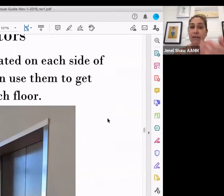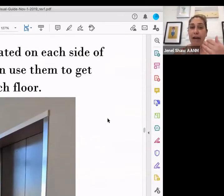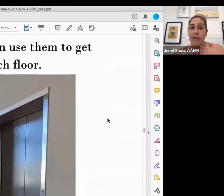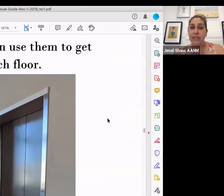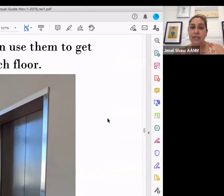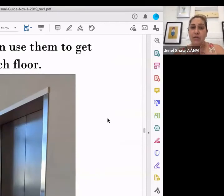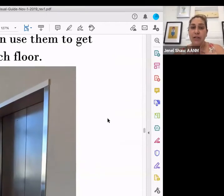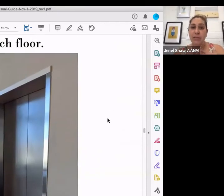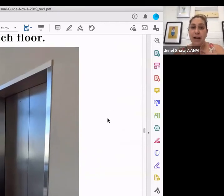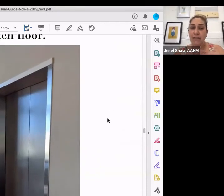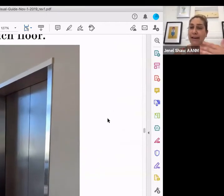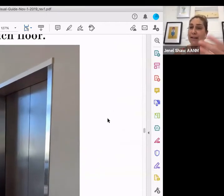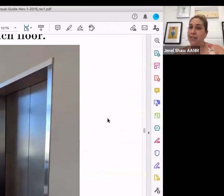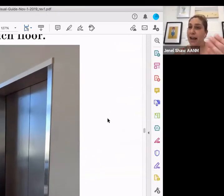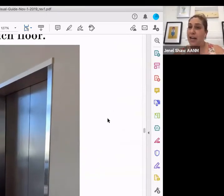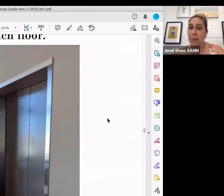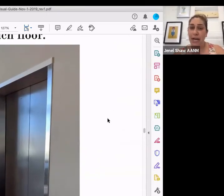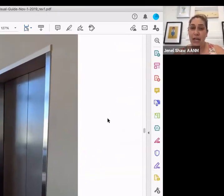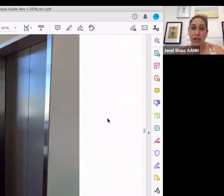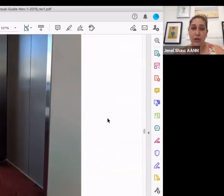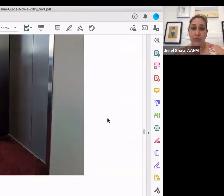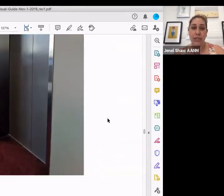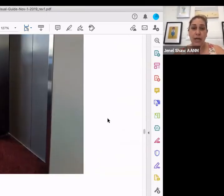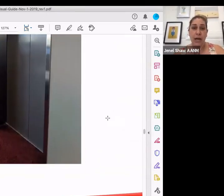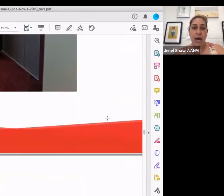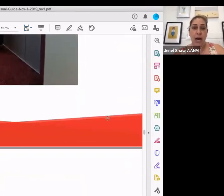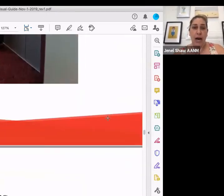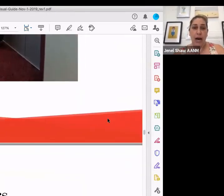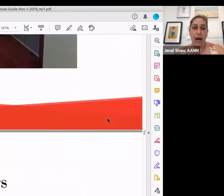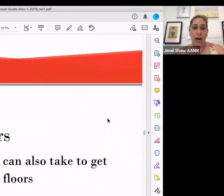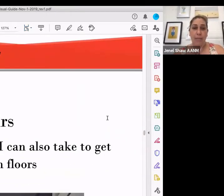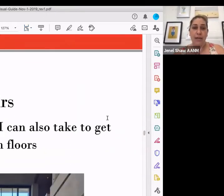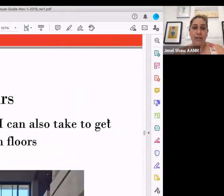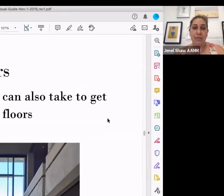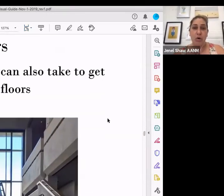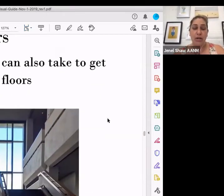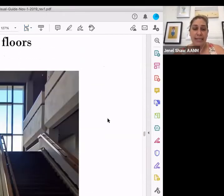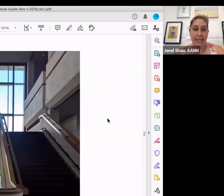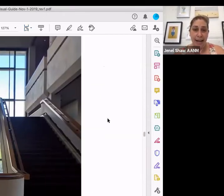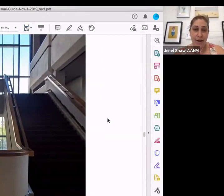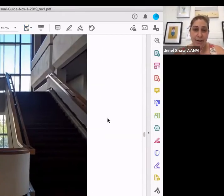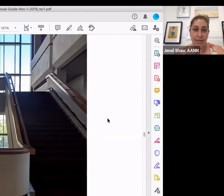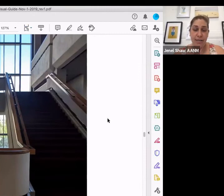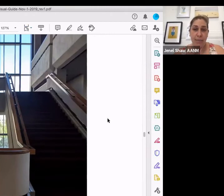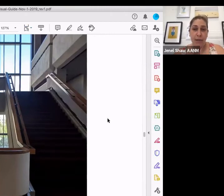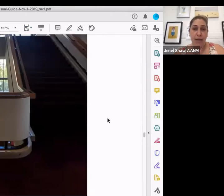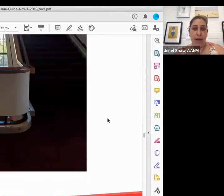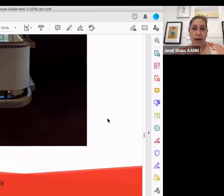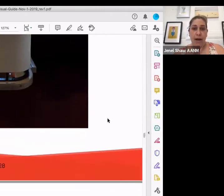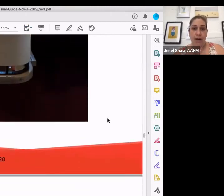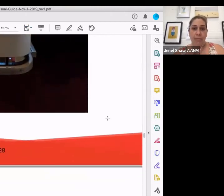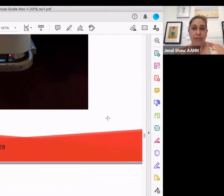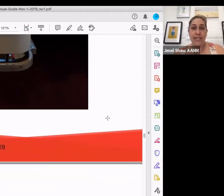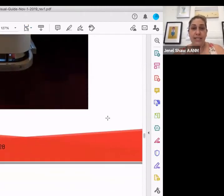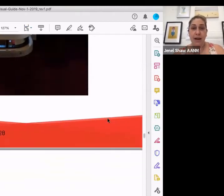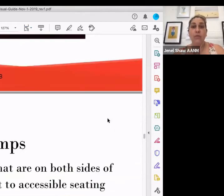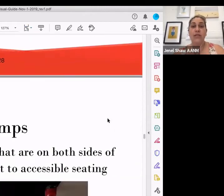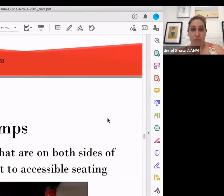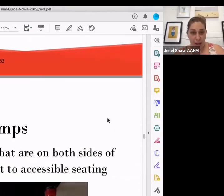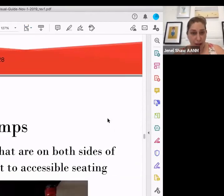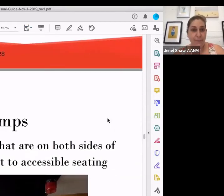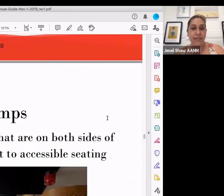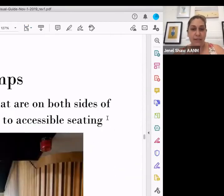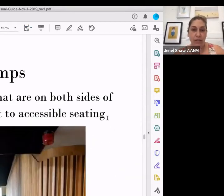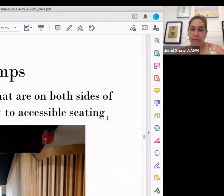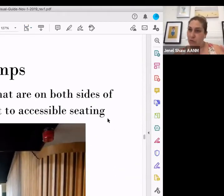have elevators. This is where some elevators that anybody can use. Here's some more stairs.